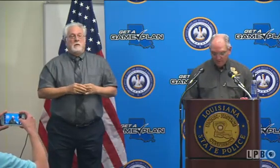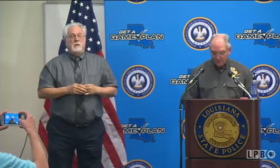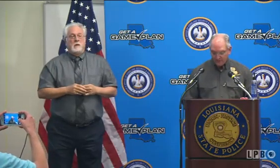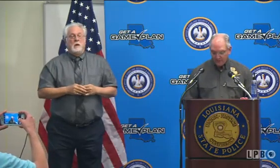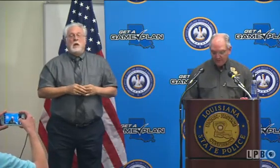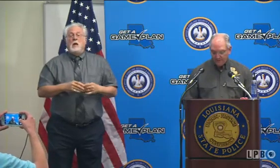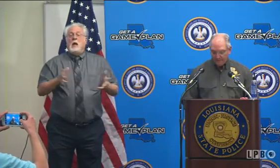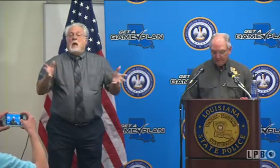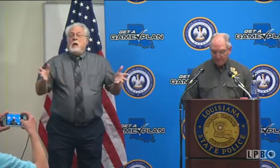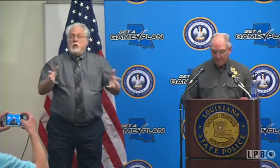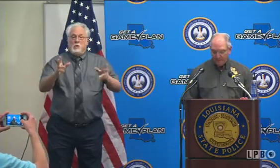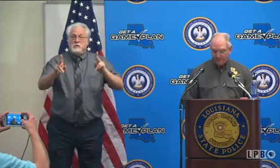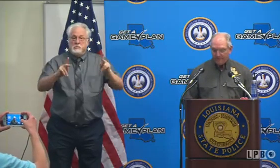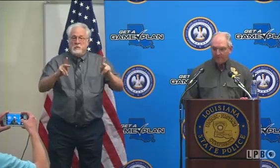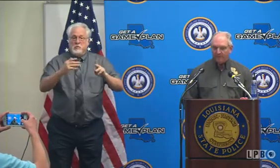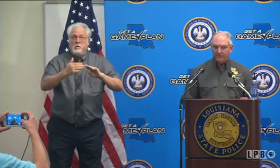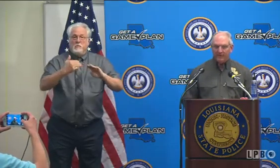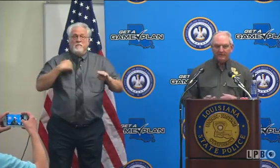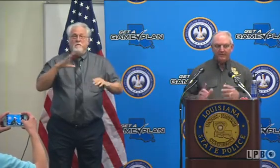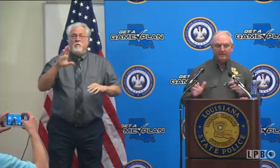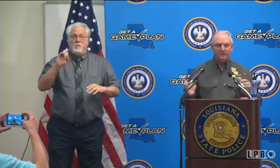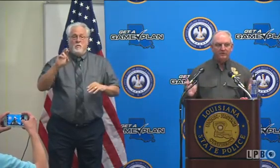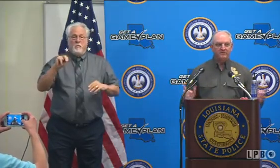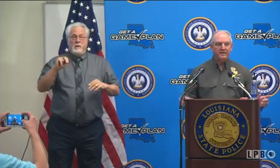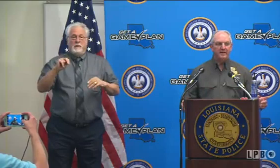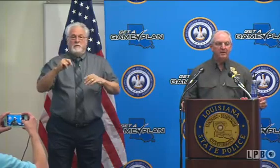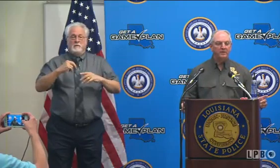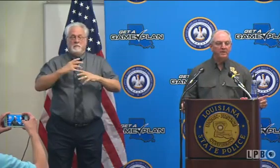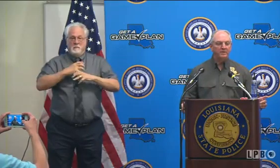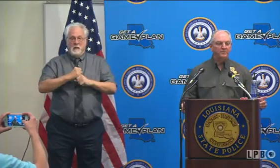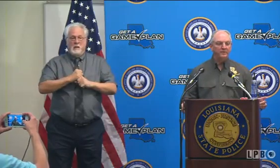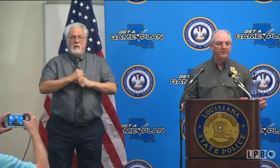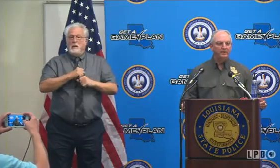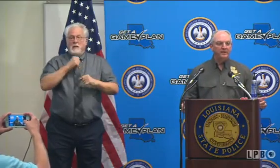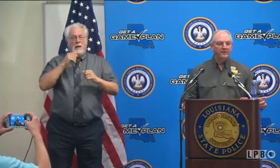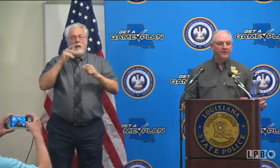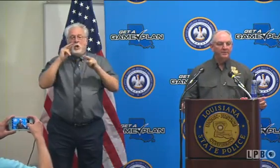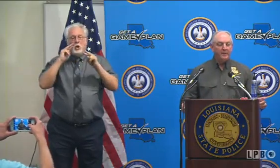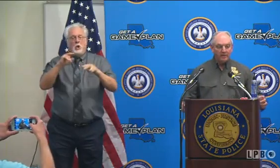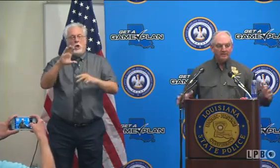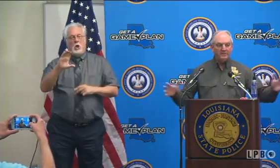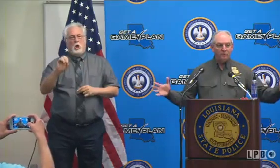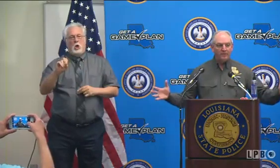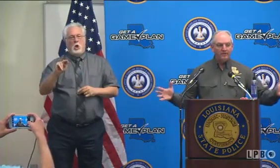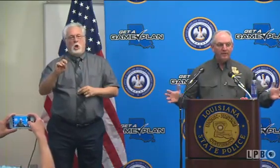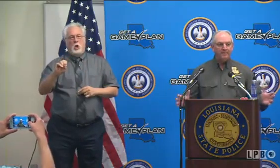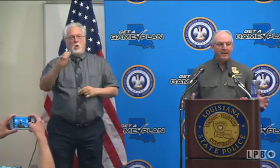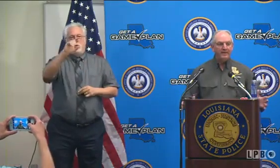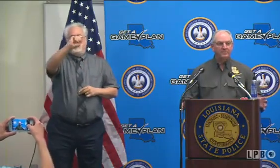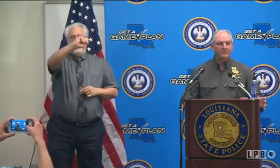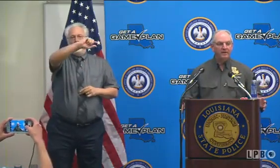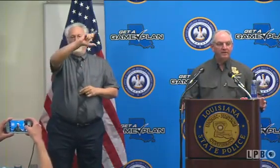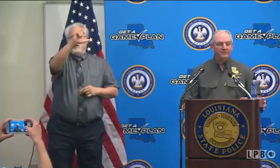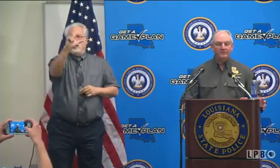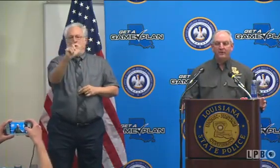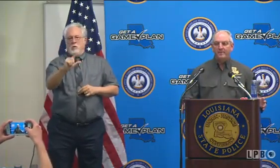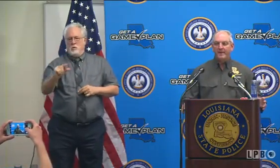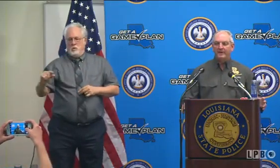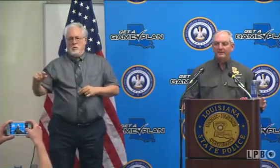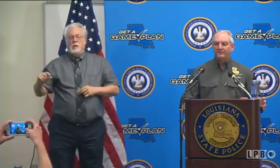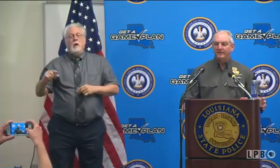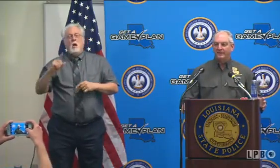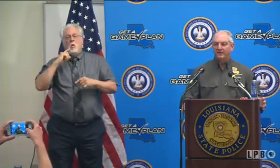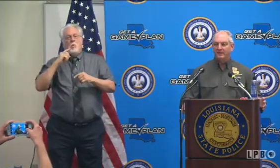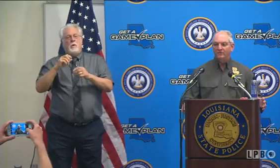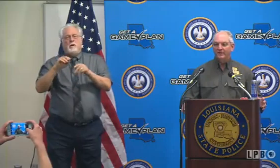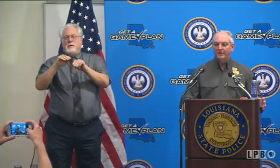Do want to encourage people before Ben briefs not to get too fixated on the cone, because there will be impacts, severe